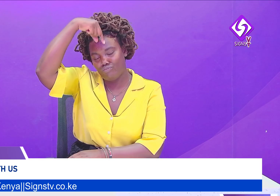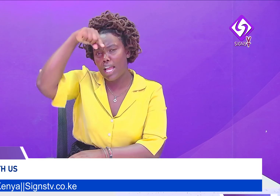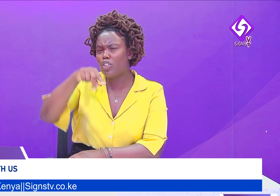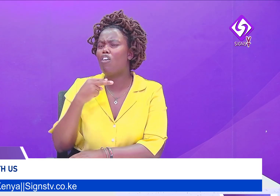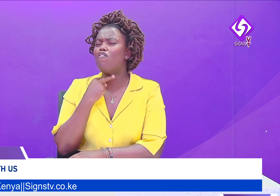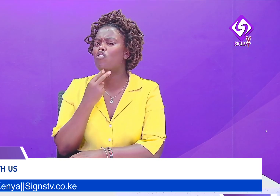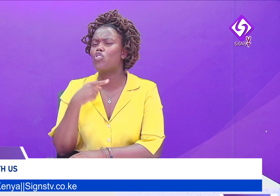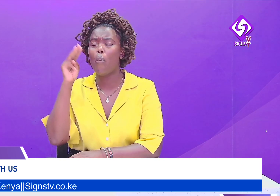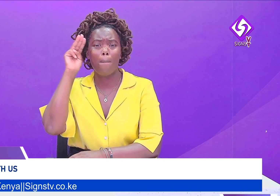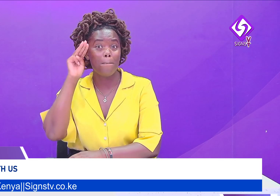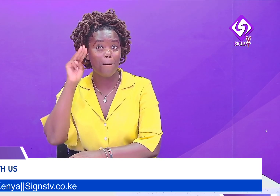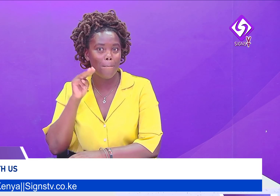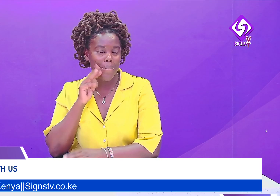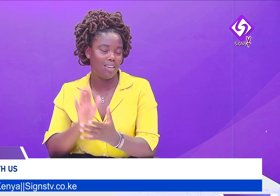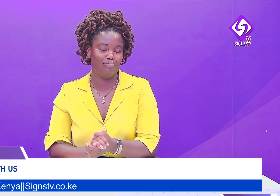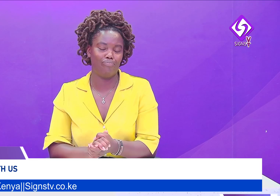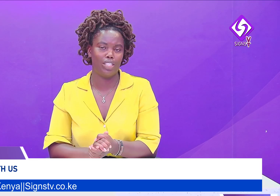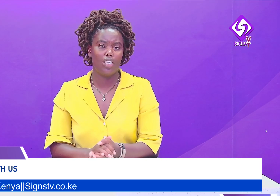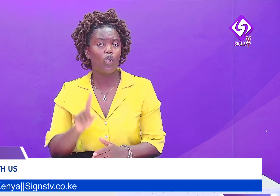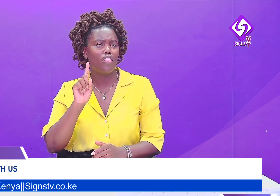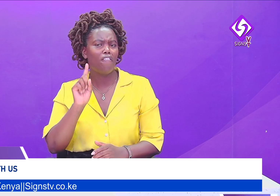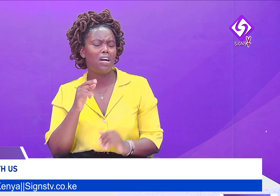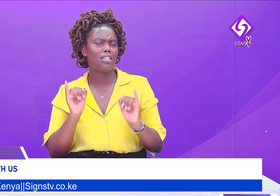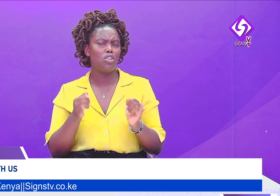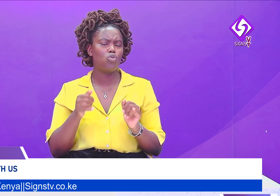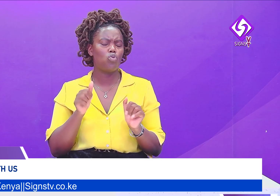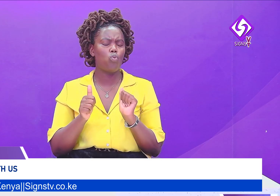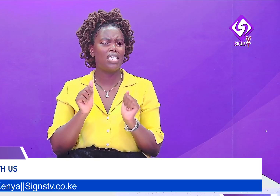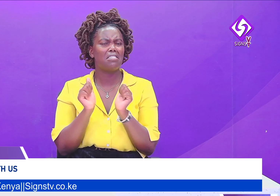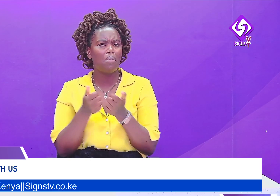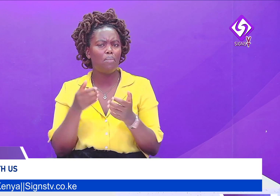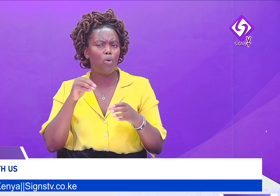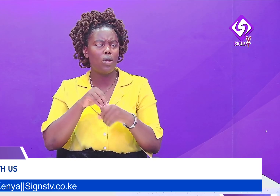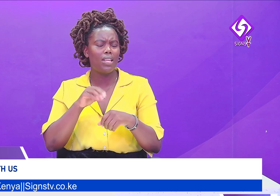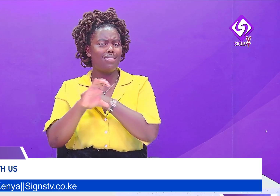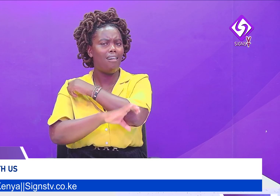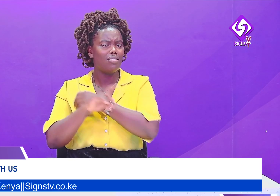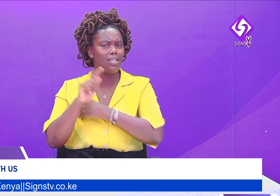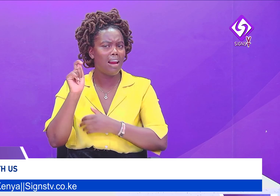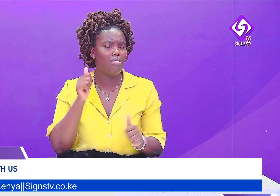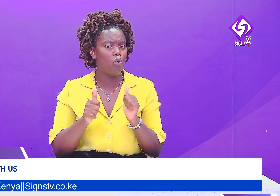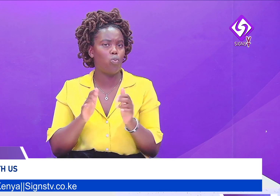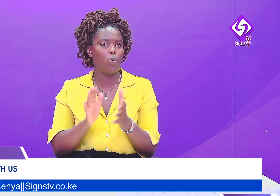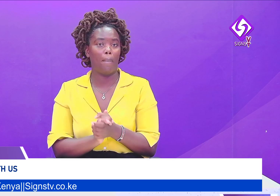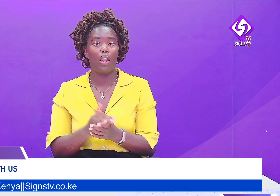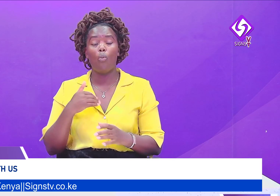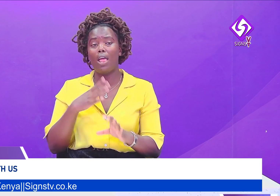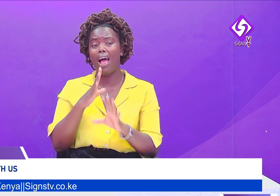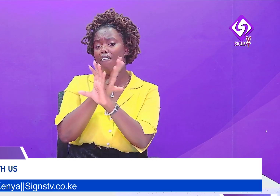my sign name. My voice interpreter is Minimbesa. On to our first news item that is happening around